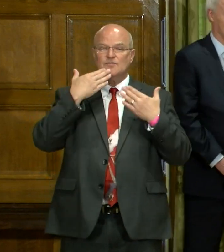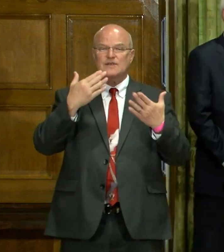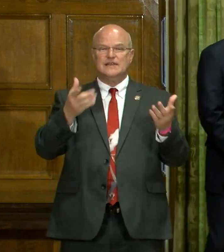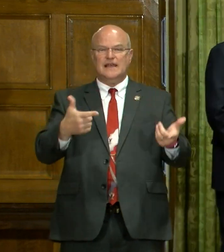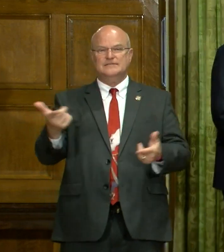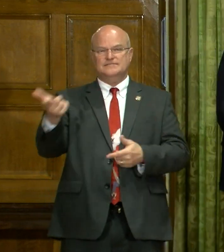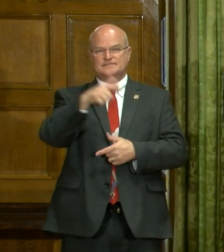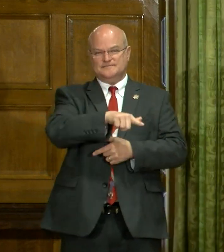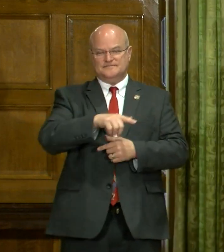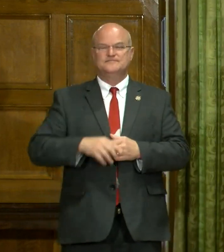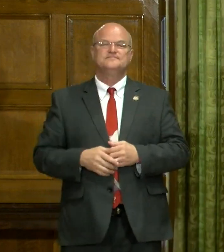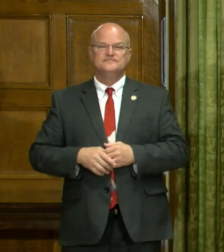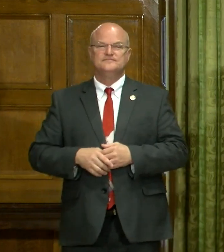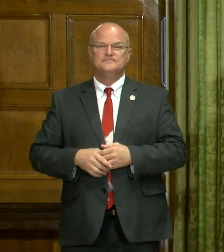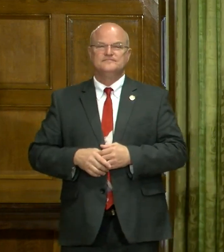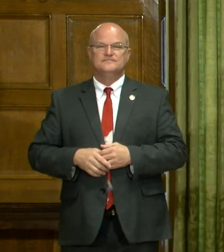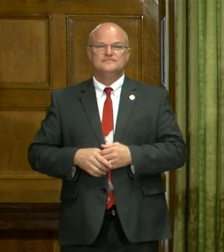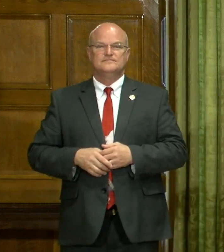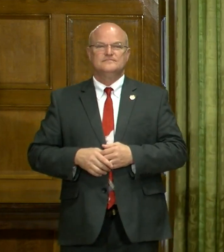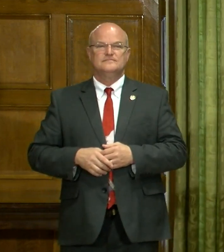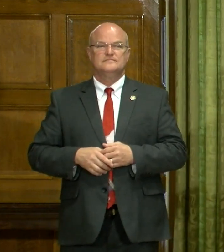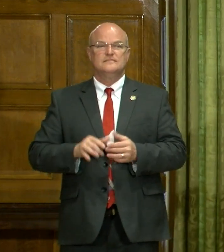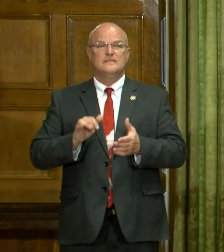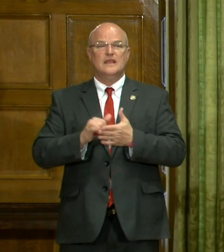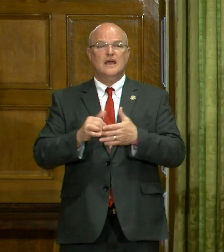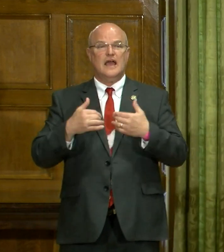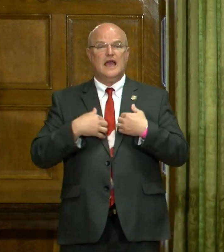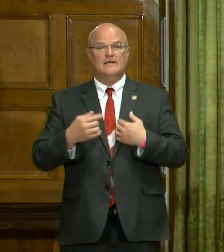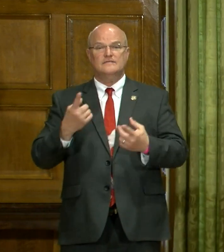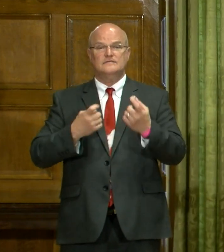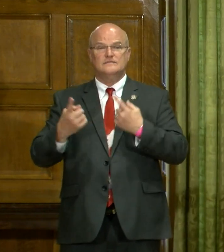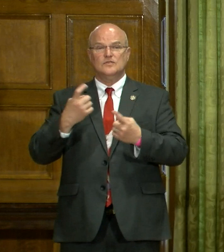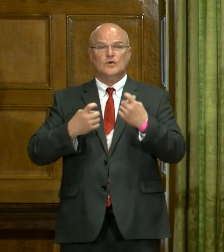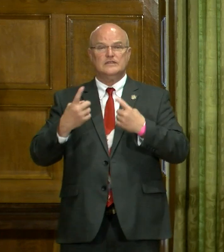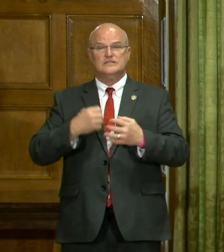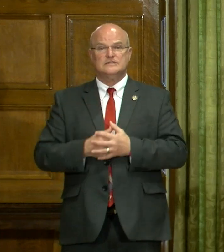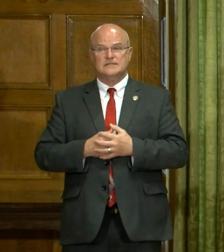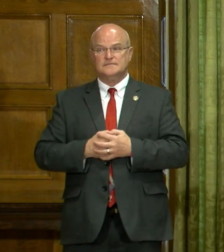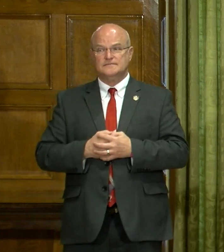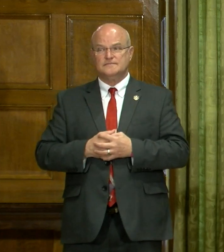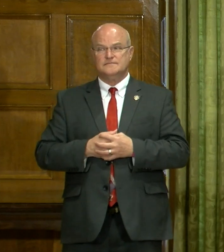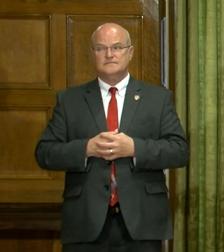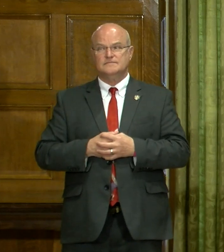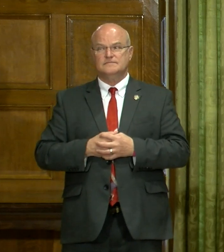I'll turn it back over to you. With that, be happy to take any questions.